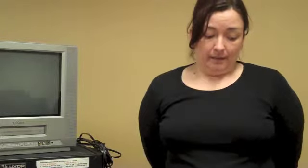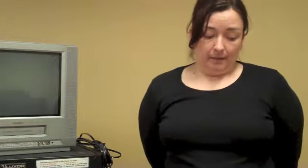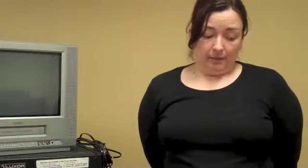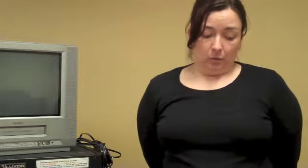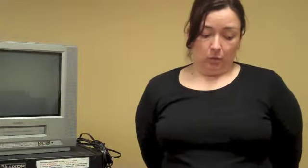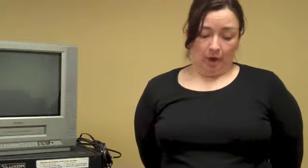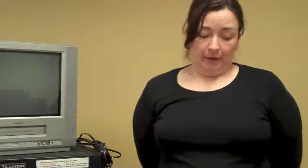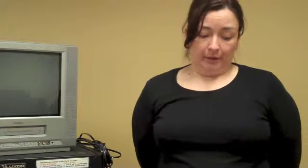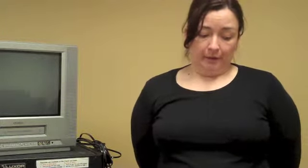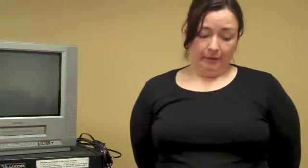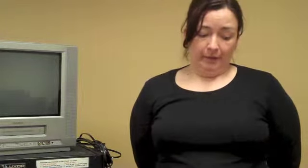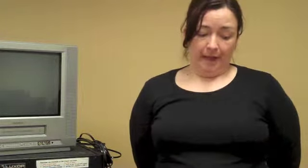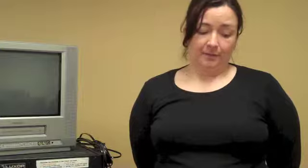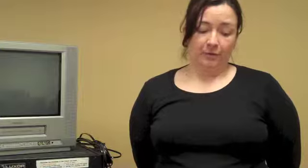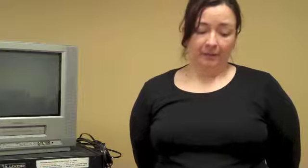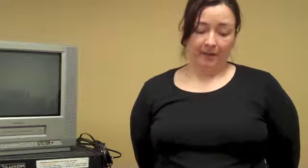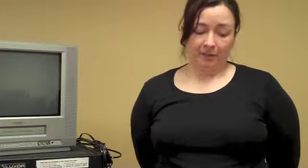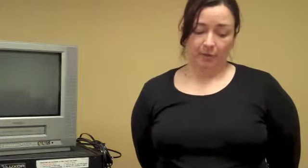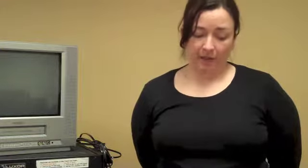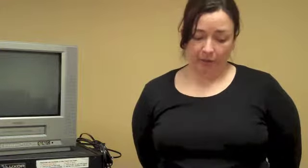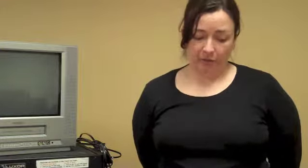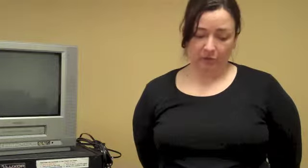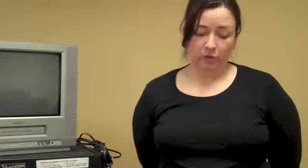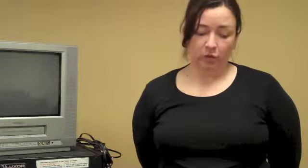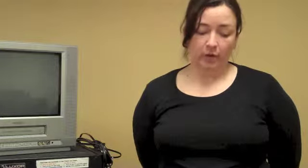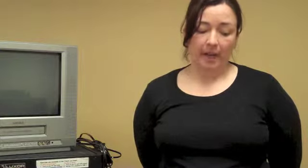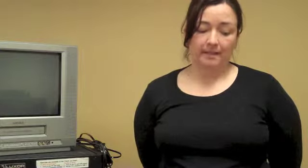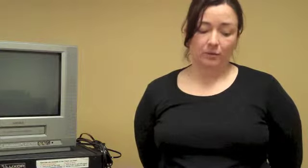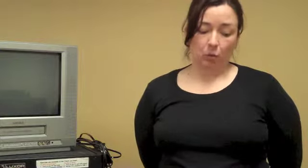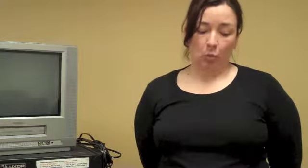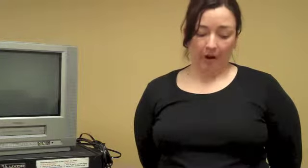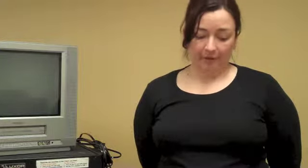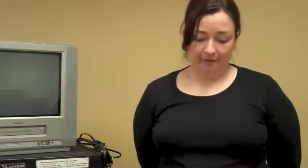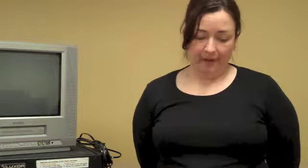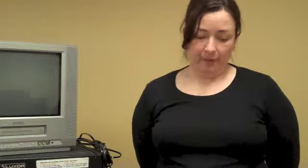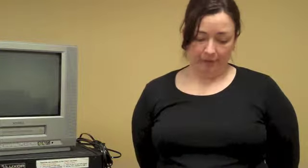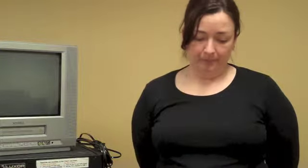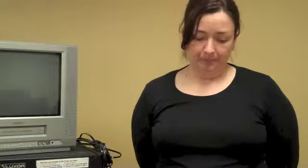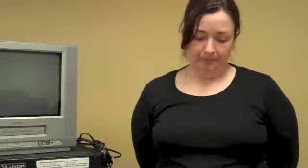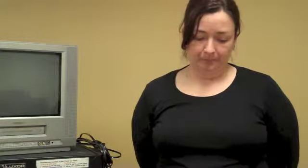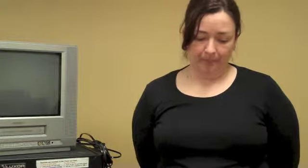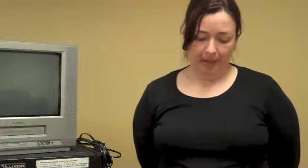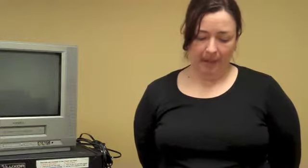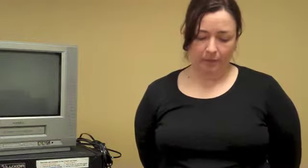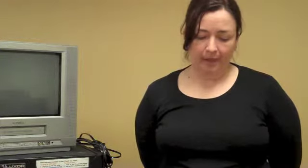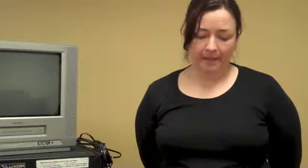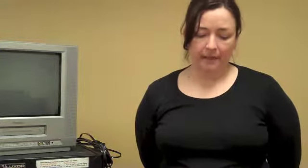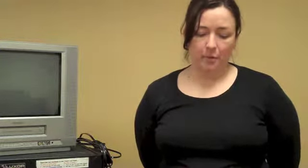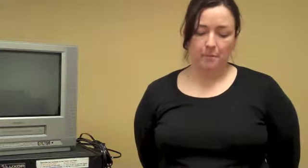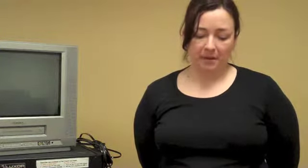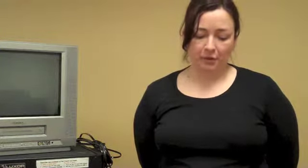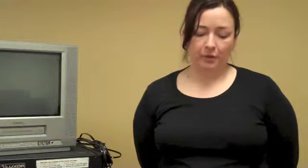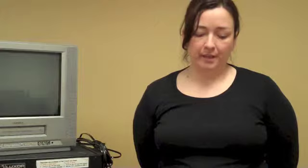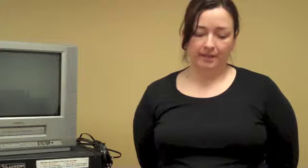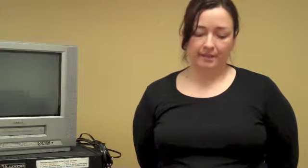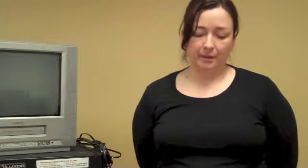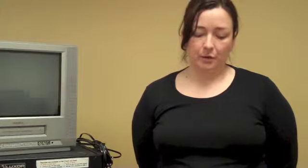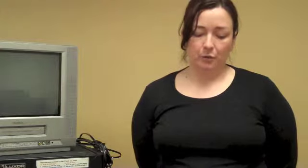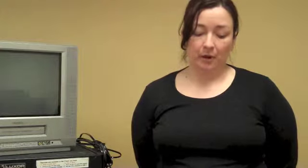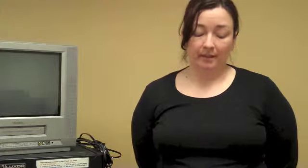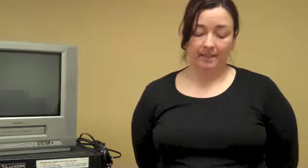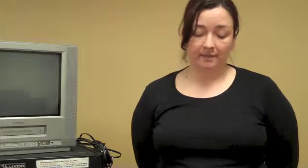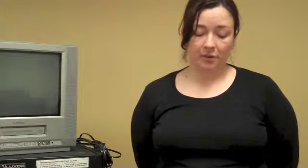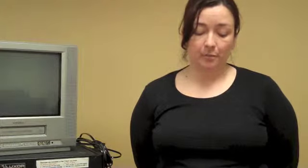hot water has moving faster molecules, which creates water vapor. And we can measure